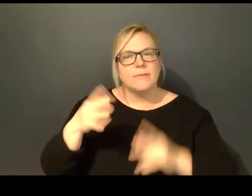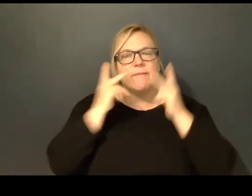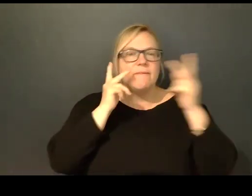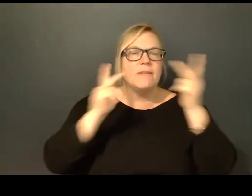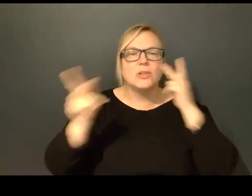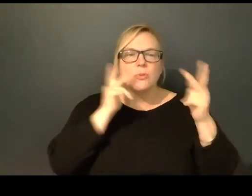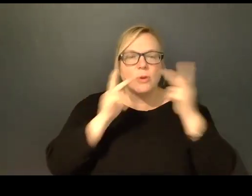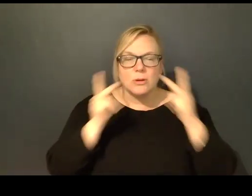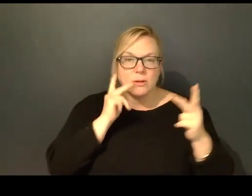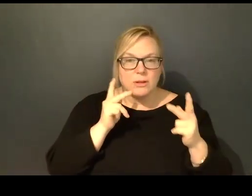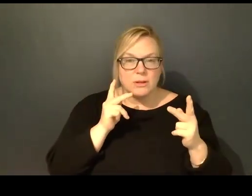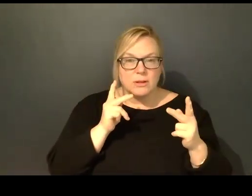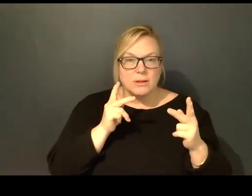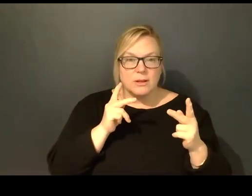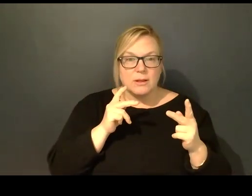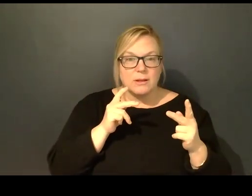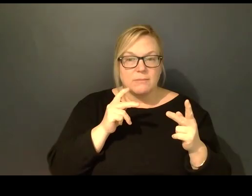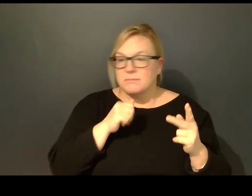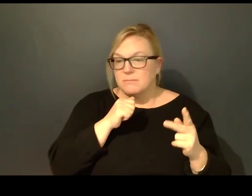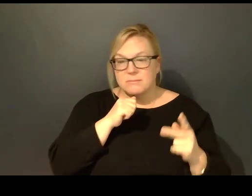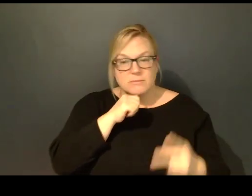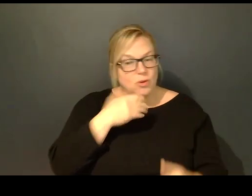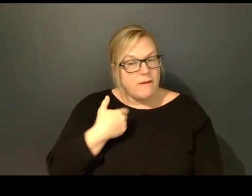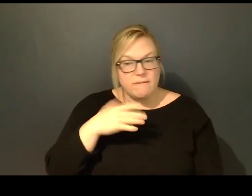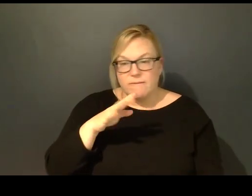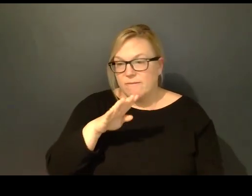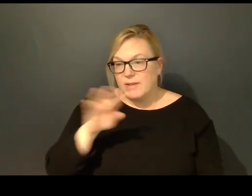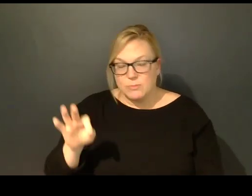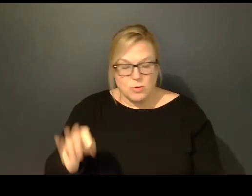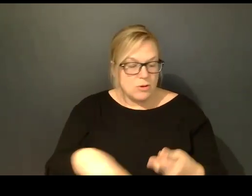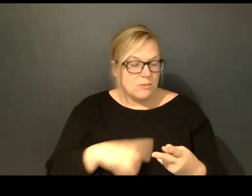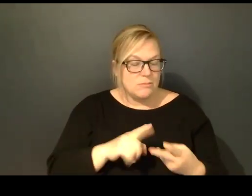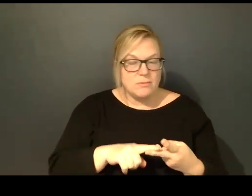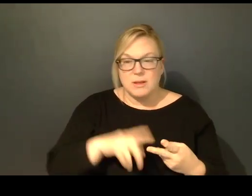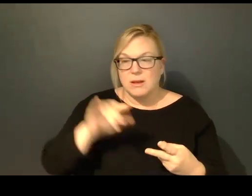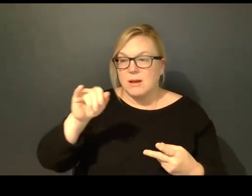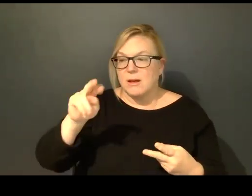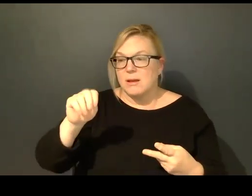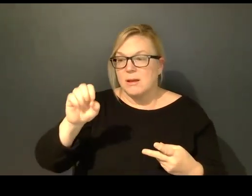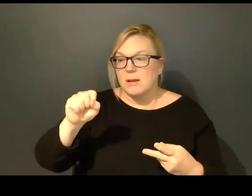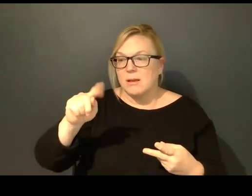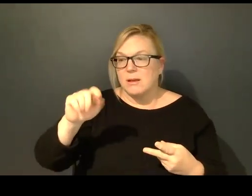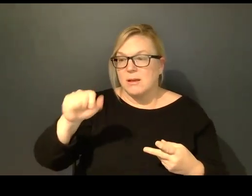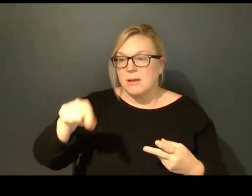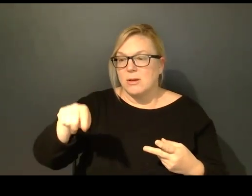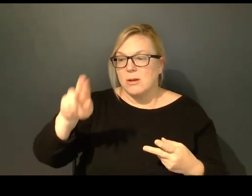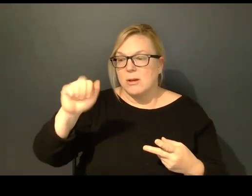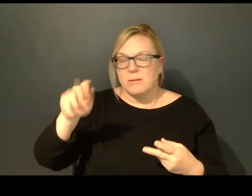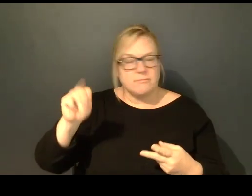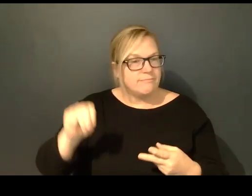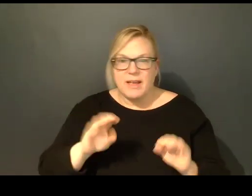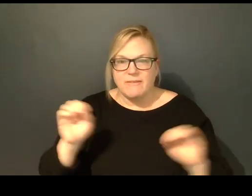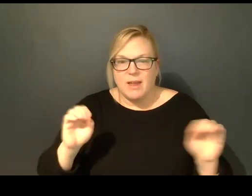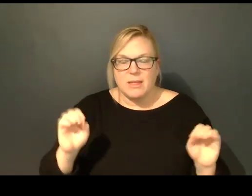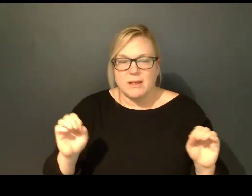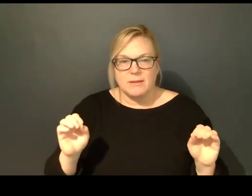I do not subscribe to Facebook, nor Instagram, no any of that social media. And to echo what Franco was saying, a